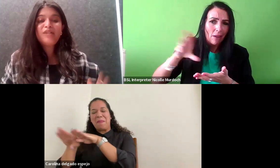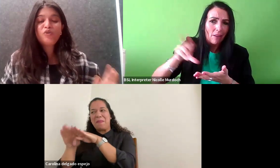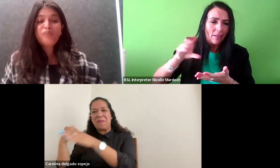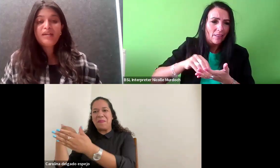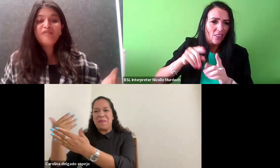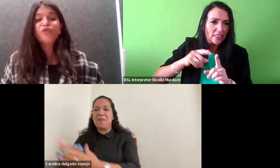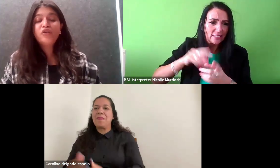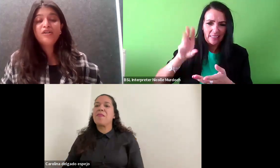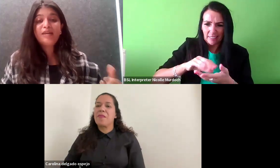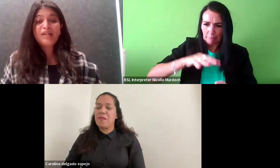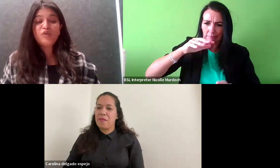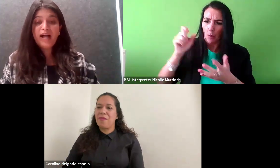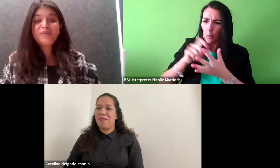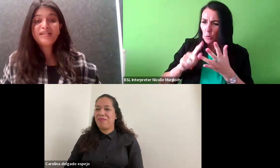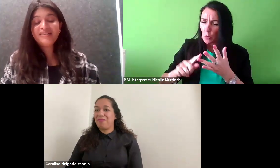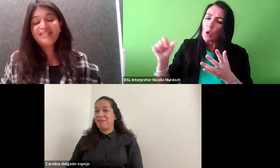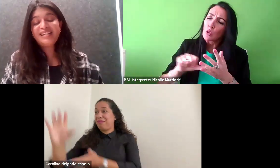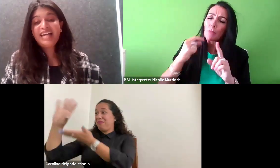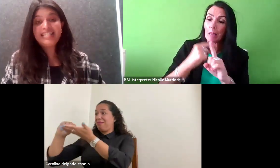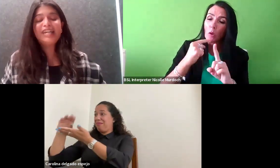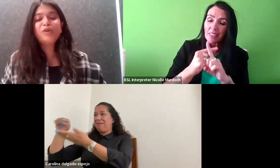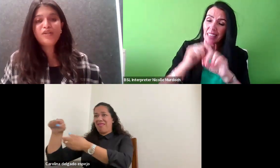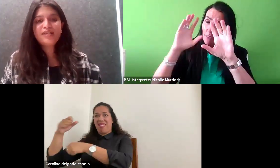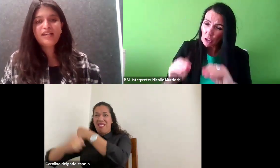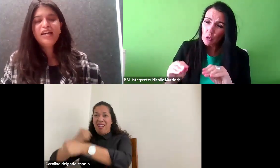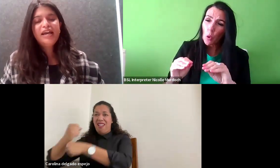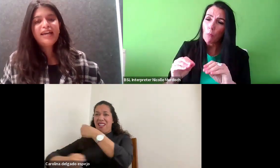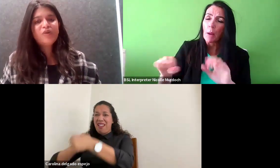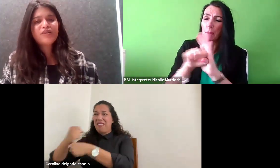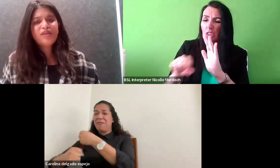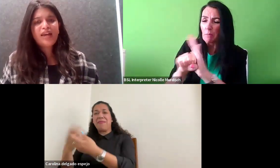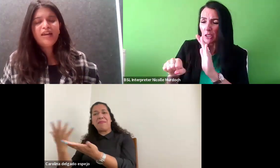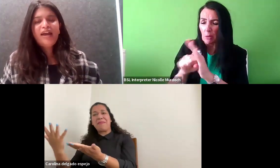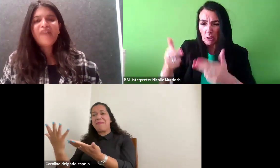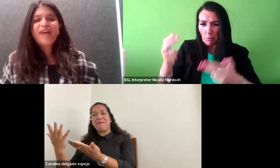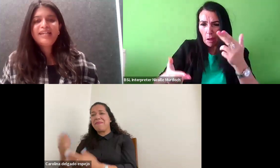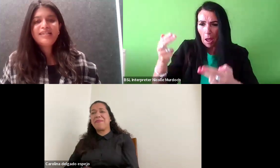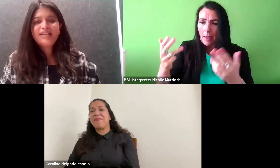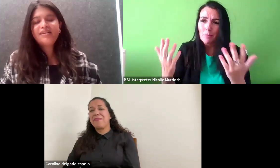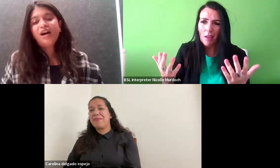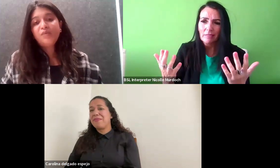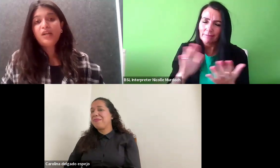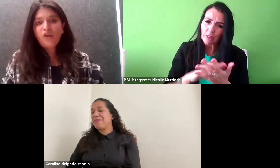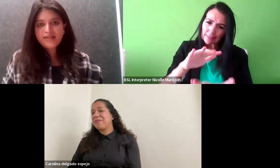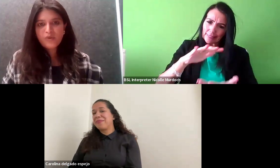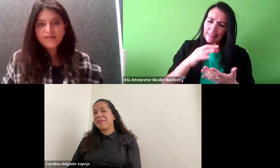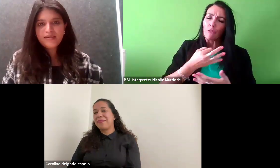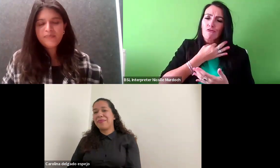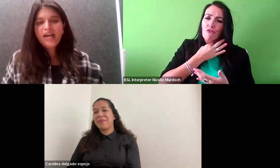that's meant to be for good and meant to help citizens and a community can also then have unintended harms